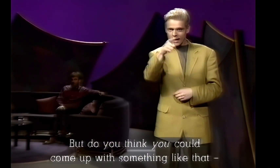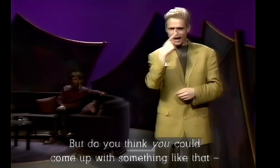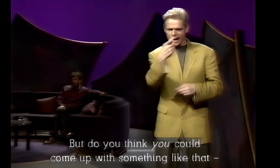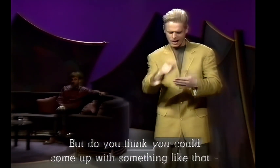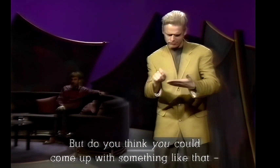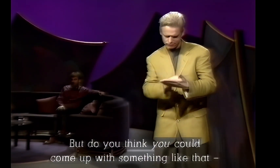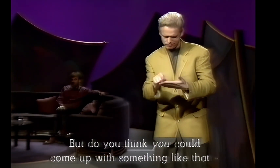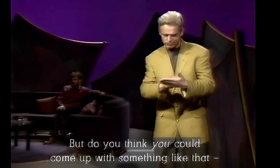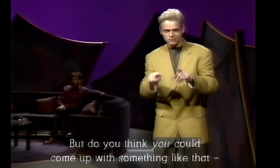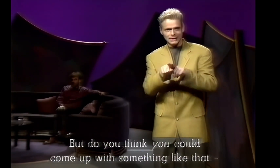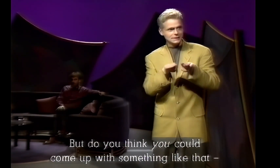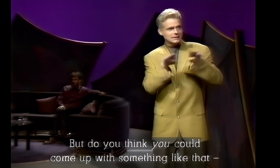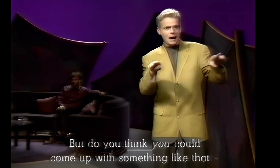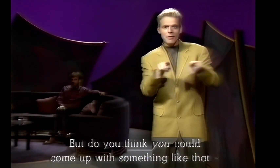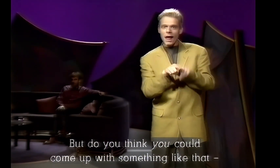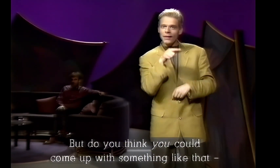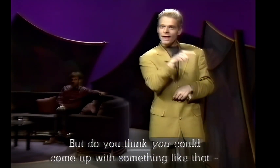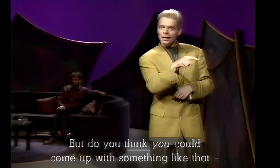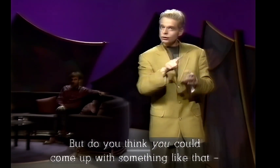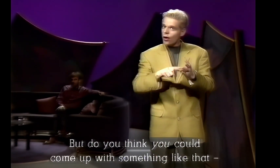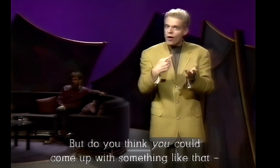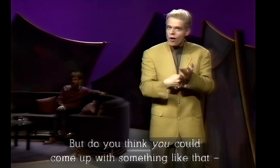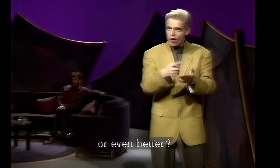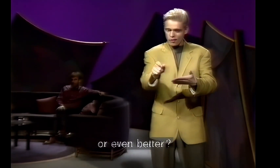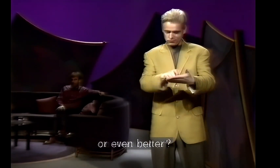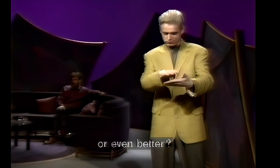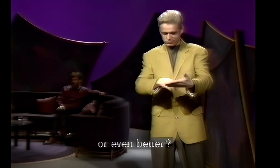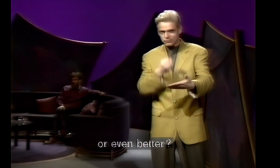But do you think you could come up with something like that? Or even better?